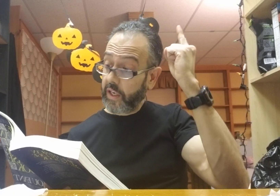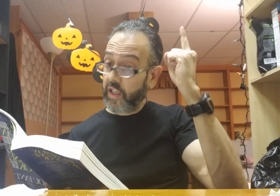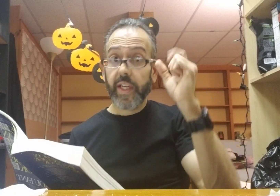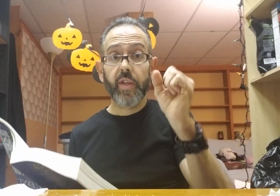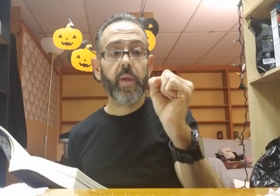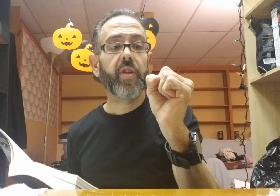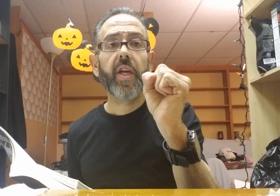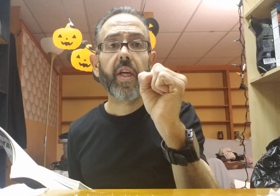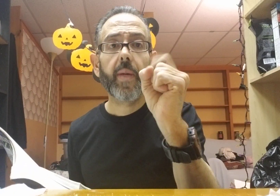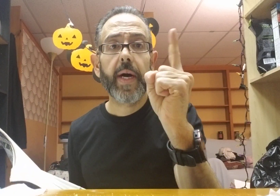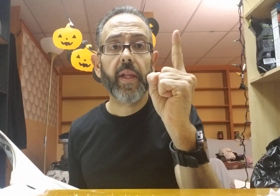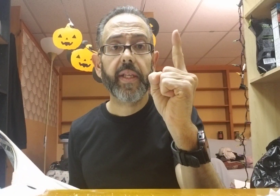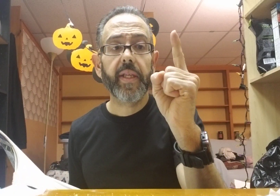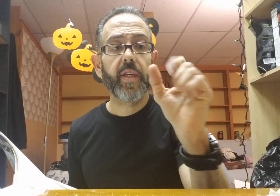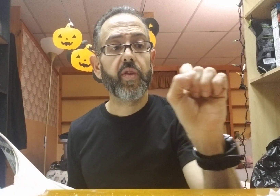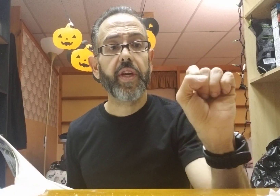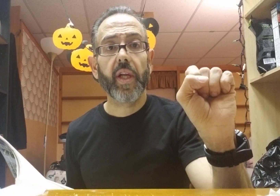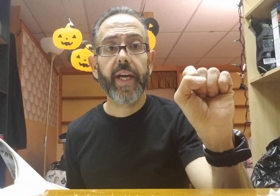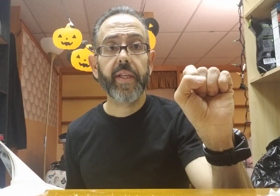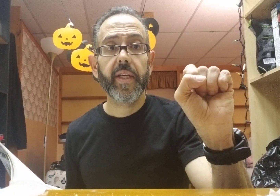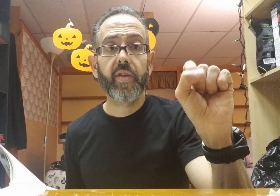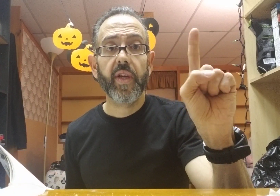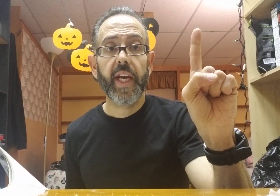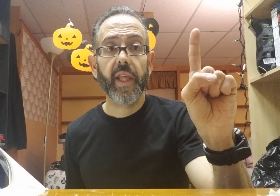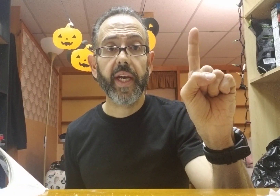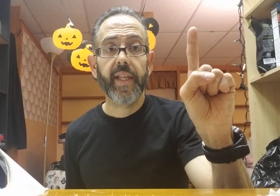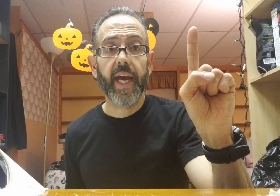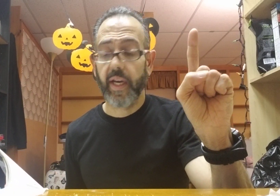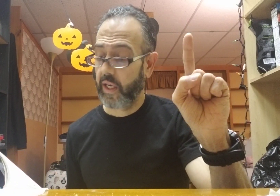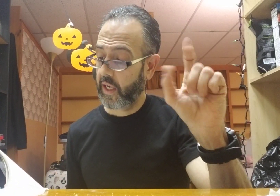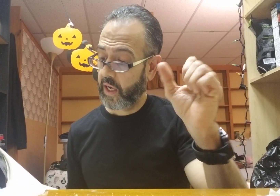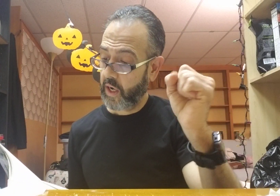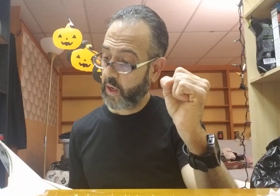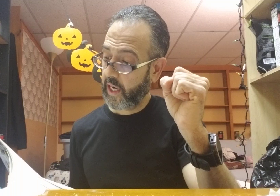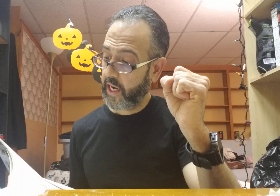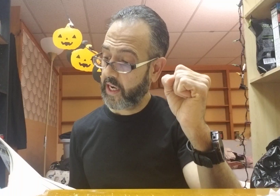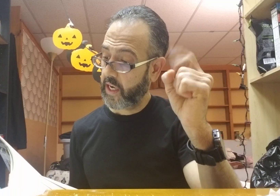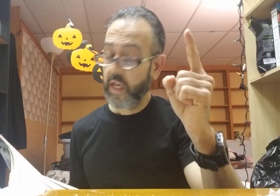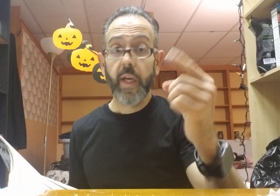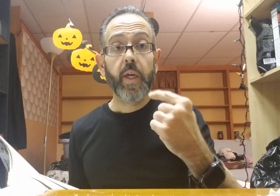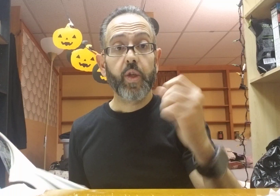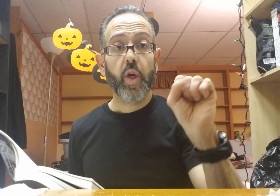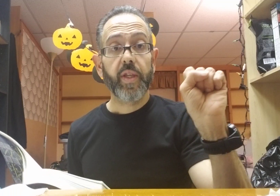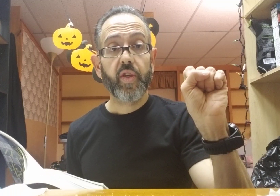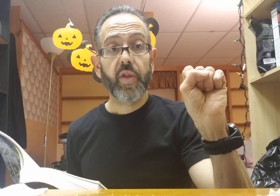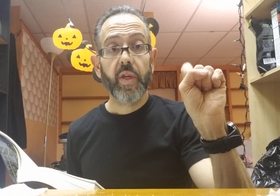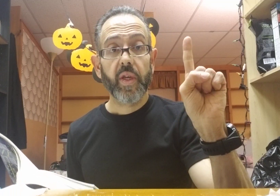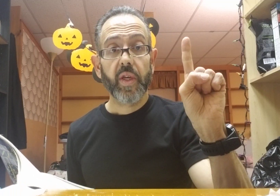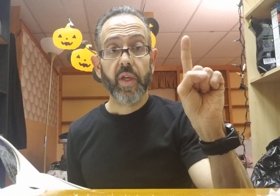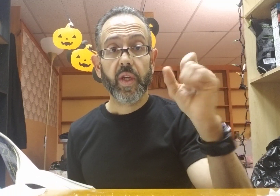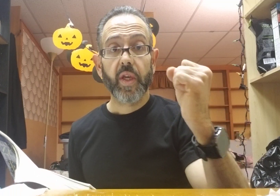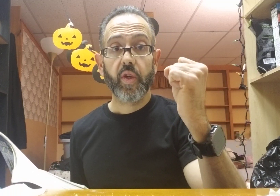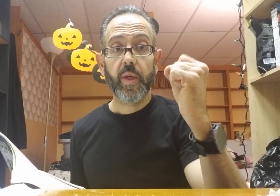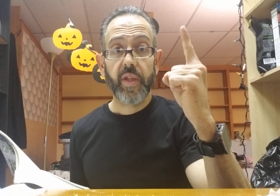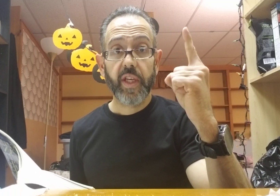understand. So it's gonna come out like this. So you're like this and like that. Okay. So it's this way.